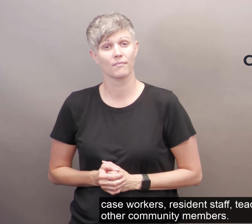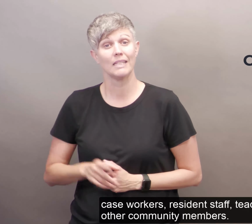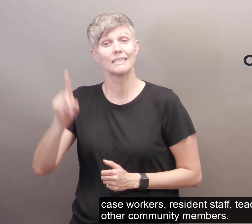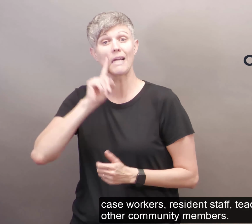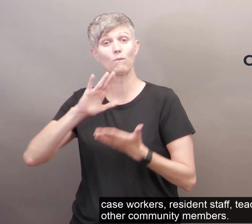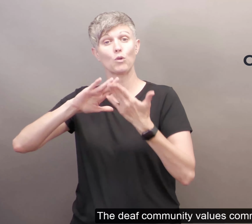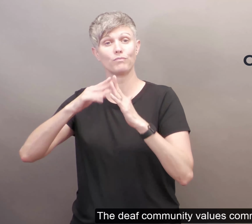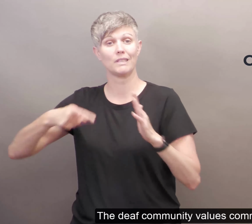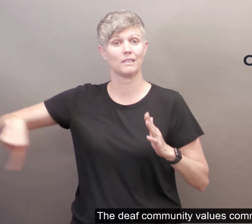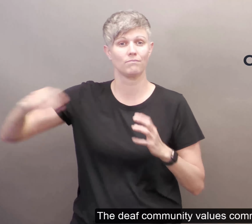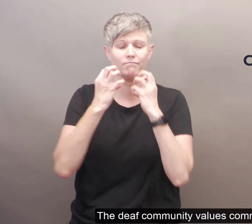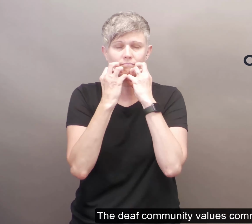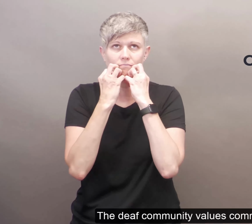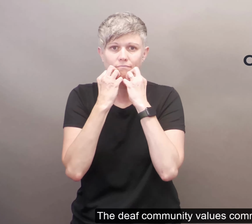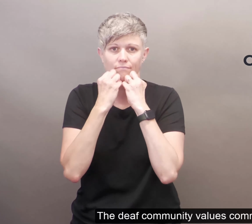values communication.